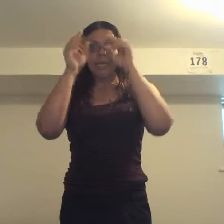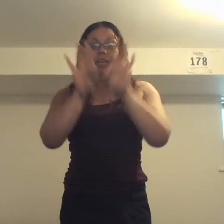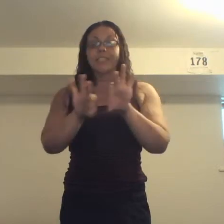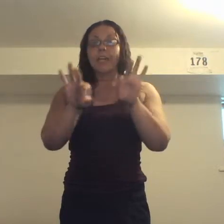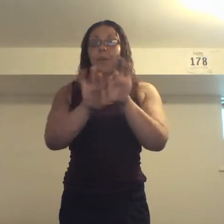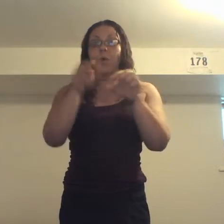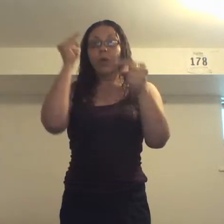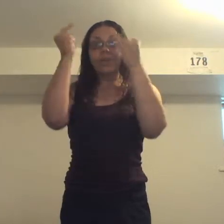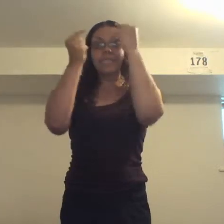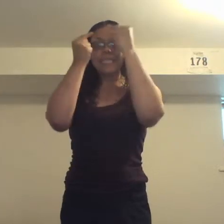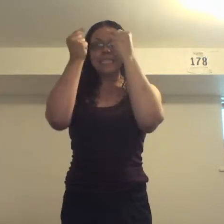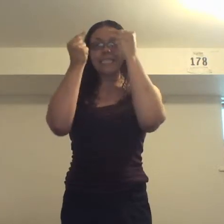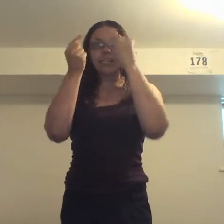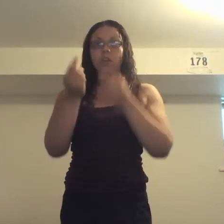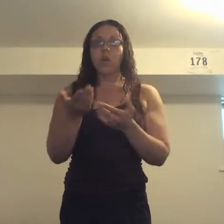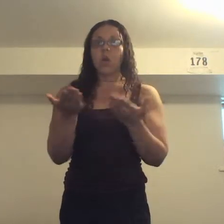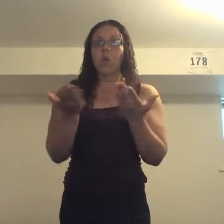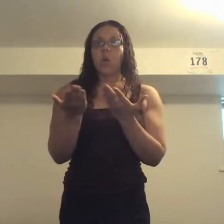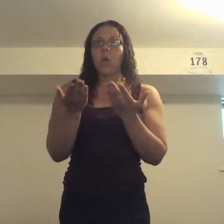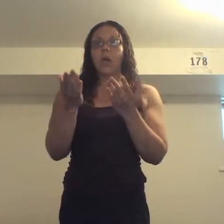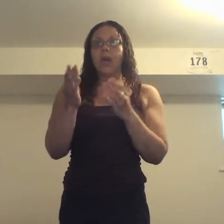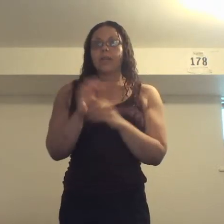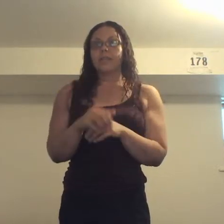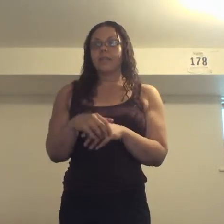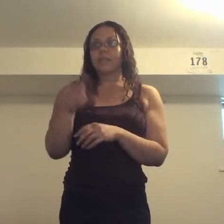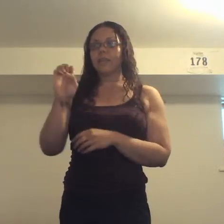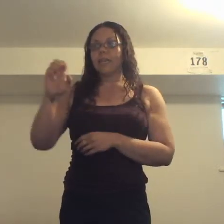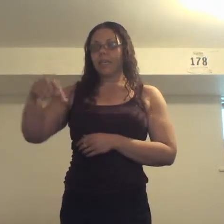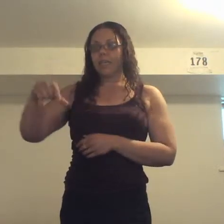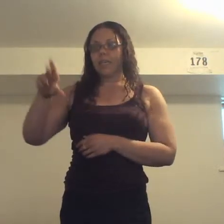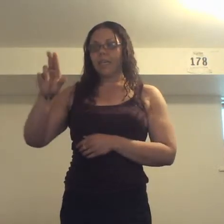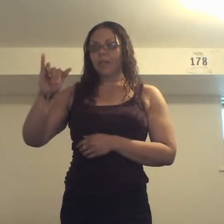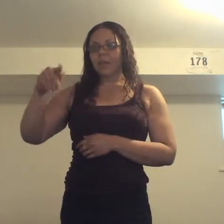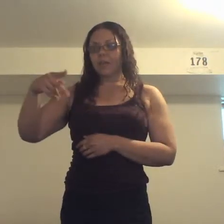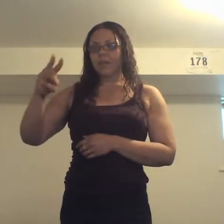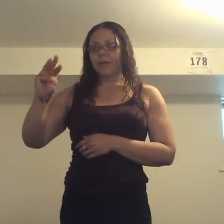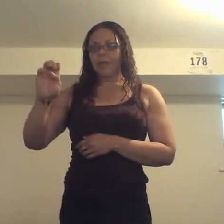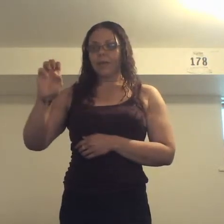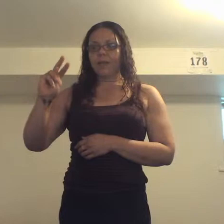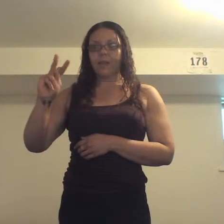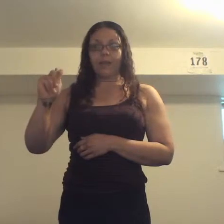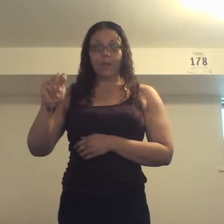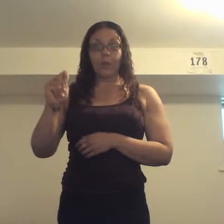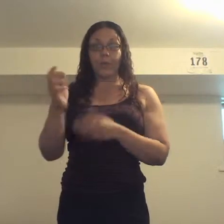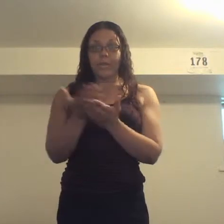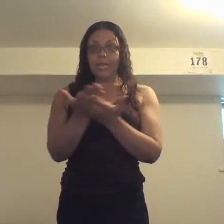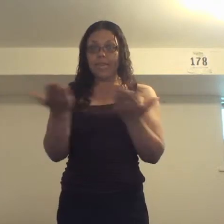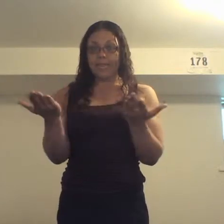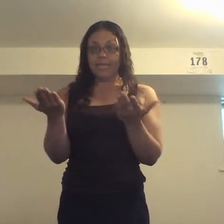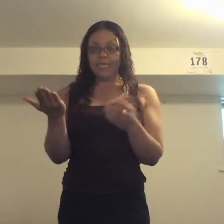necessary. It's not necessary for everybody to bring their own pots and pans and stoves. You want to break